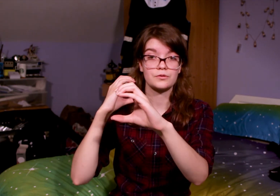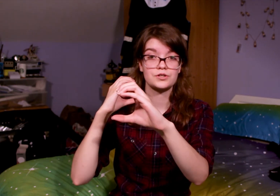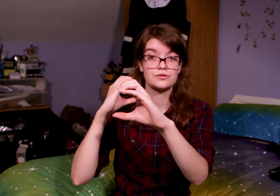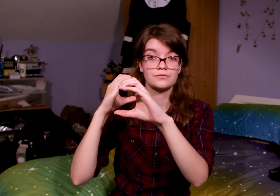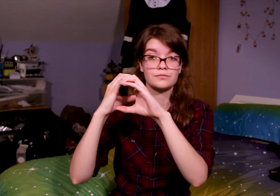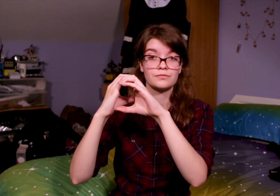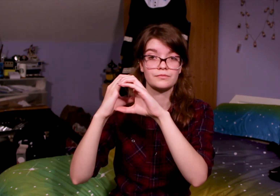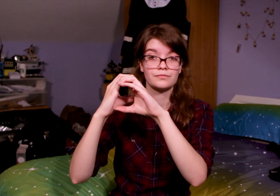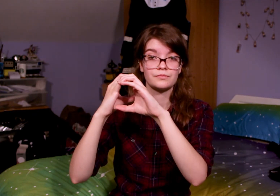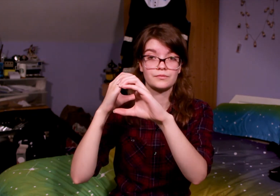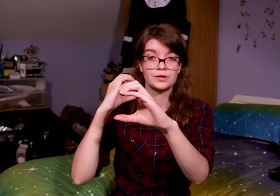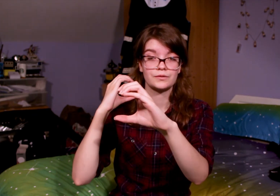Coach.